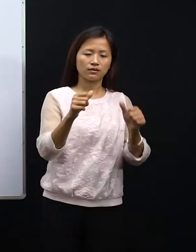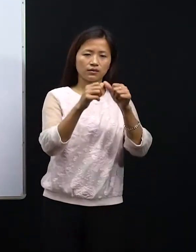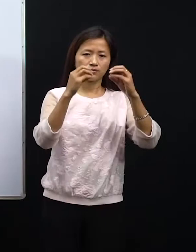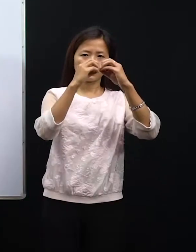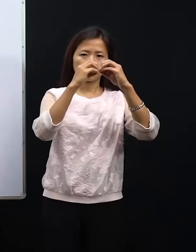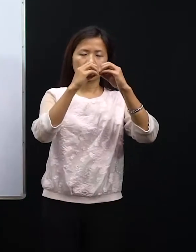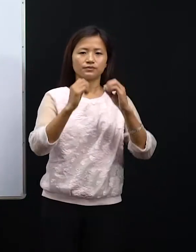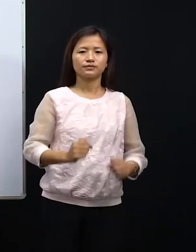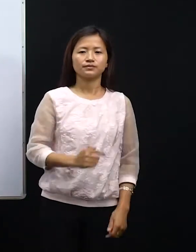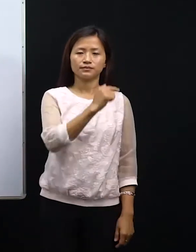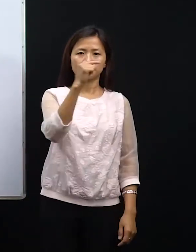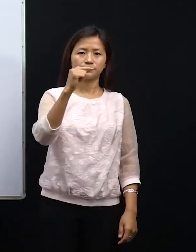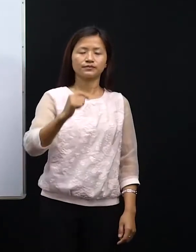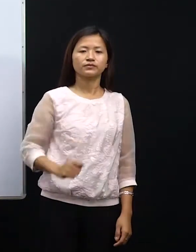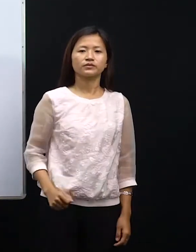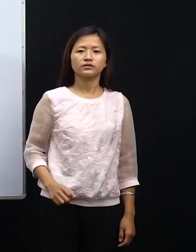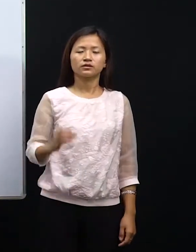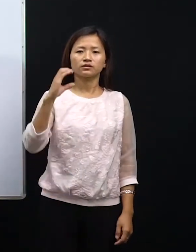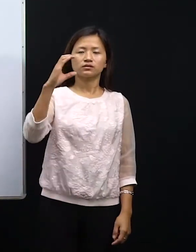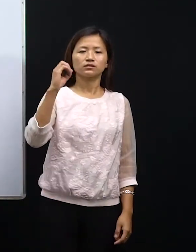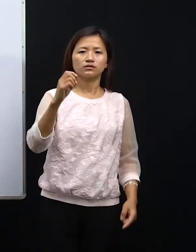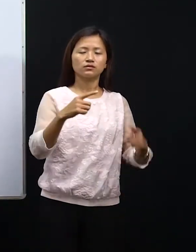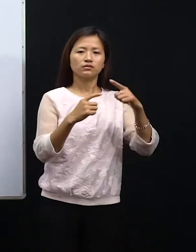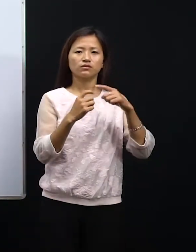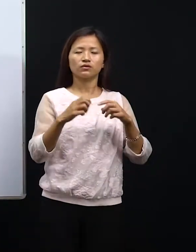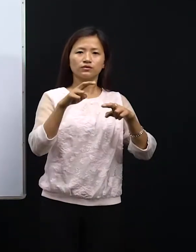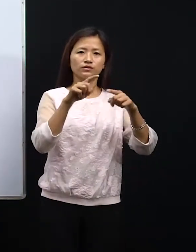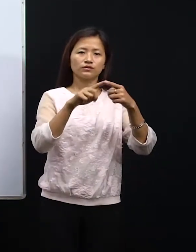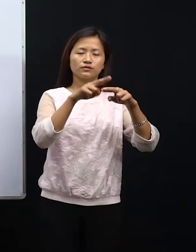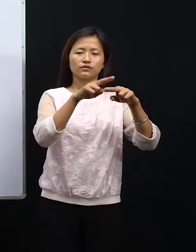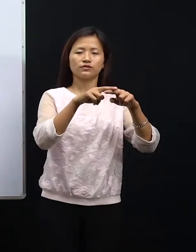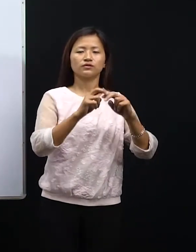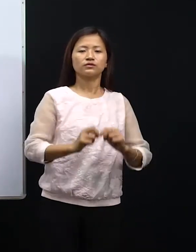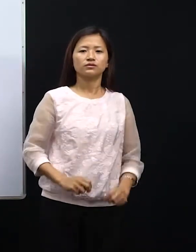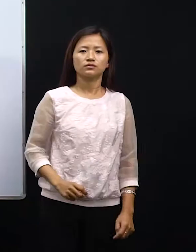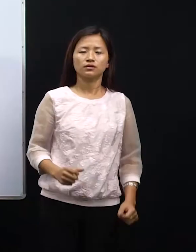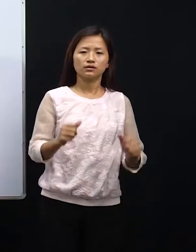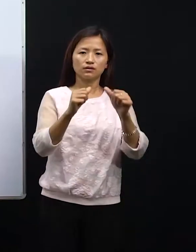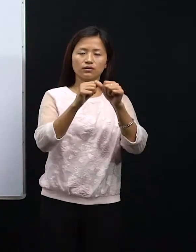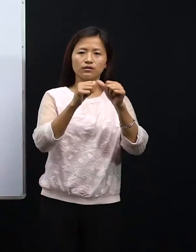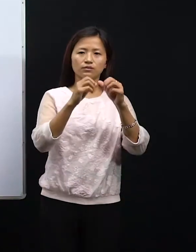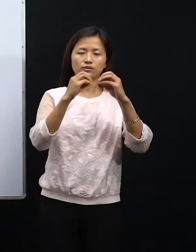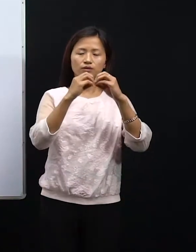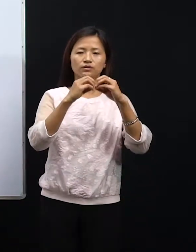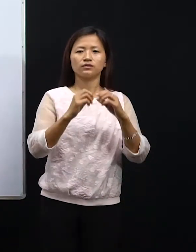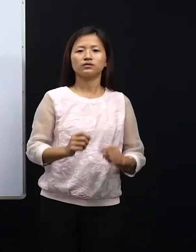AB. So your coefficient for minus 0.6 AB will be